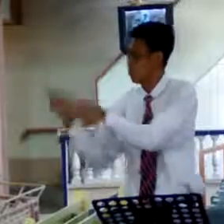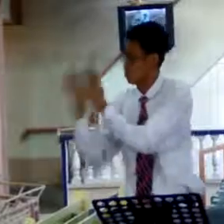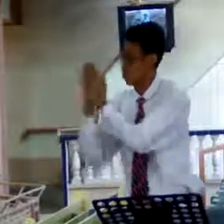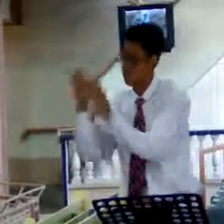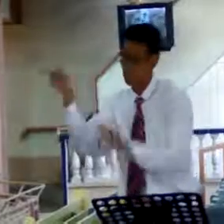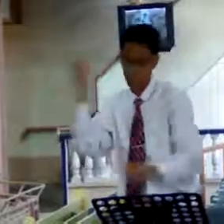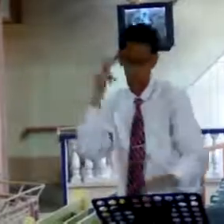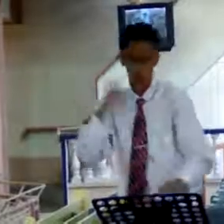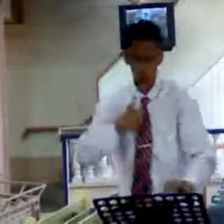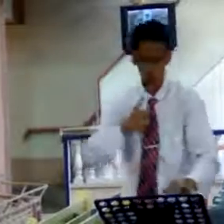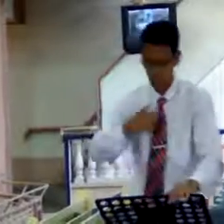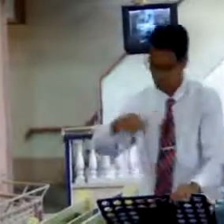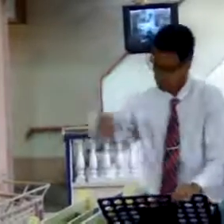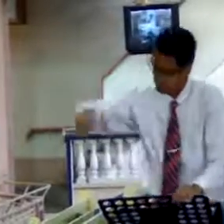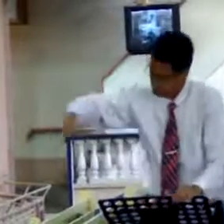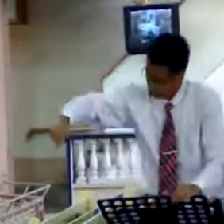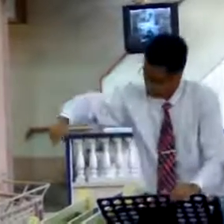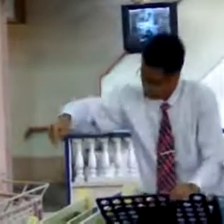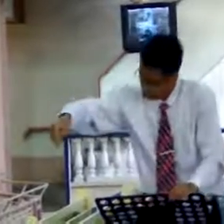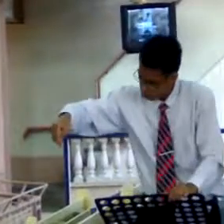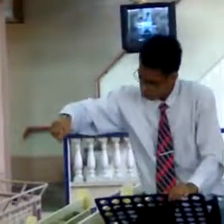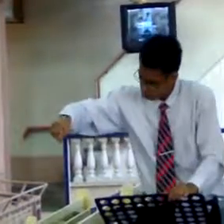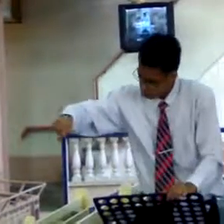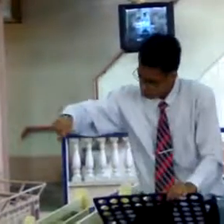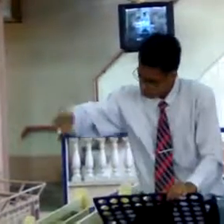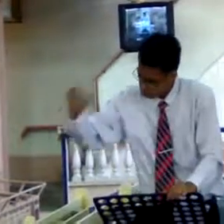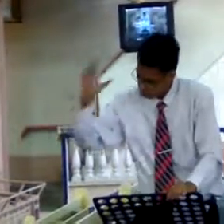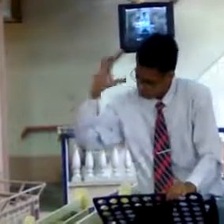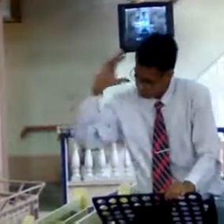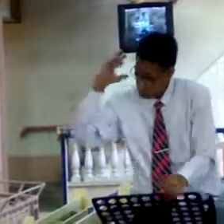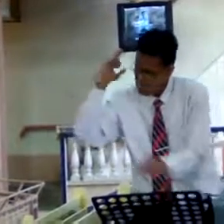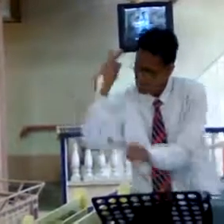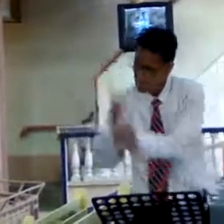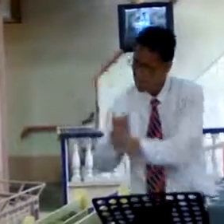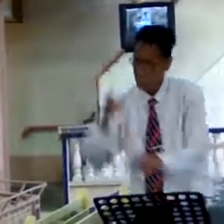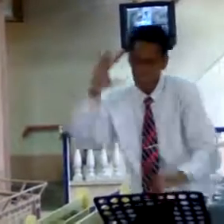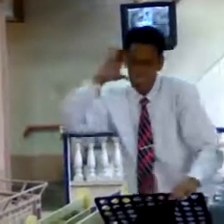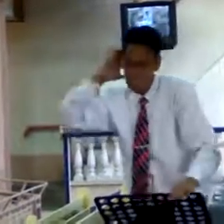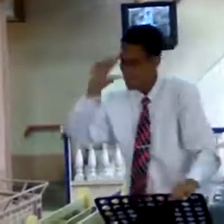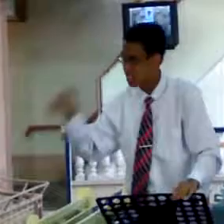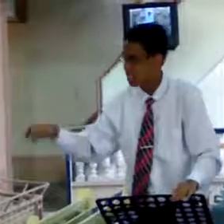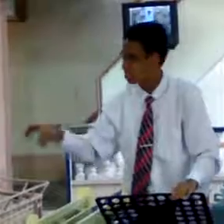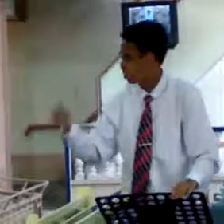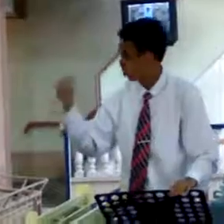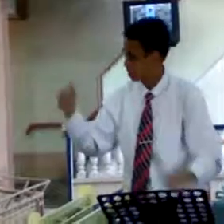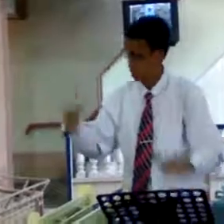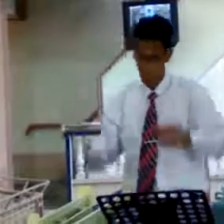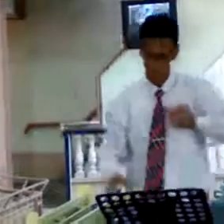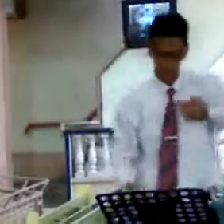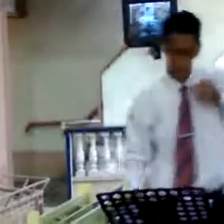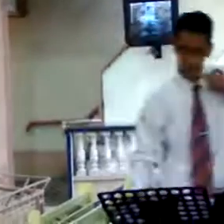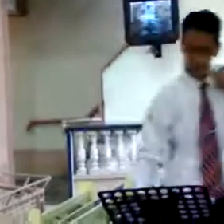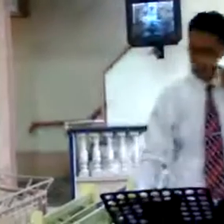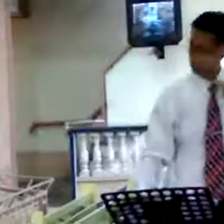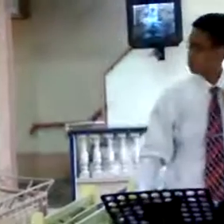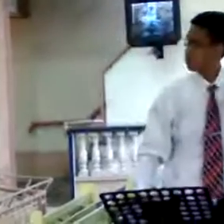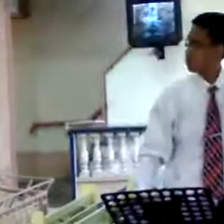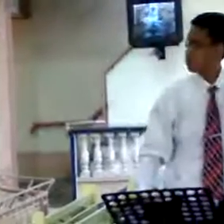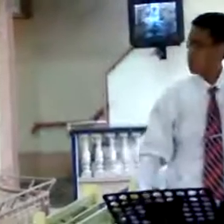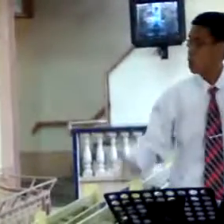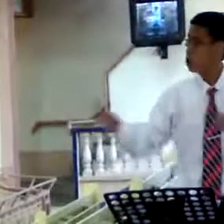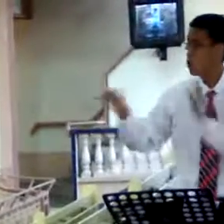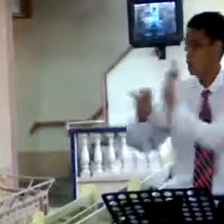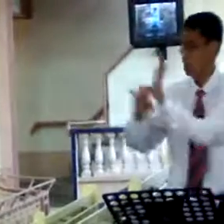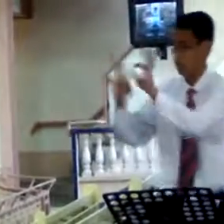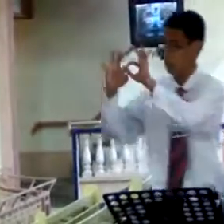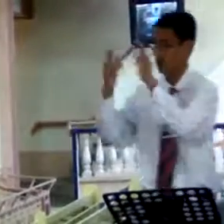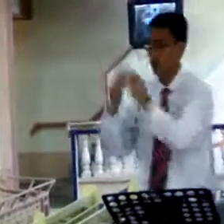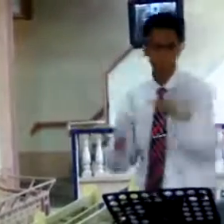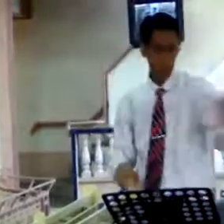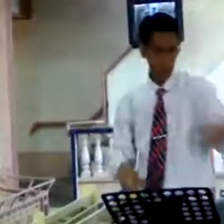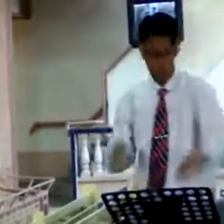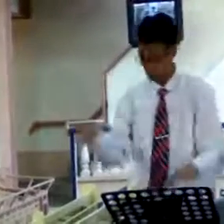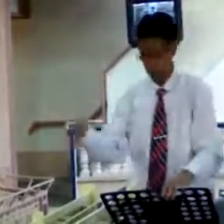the